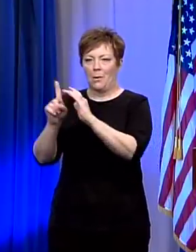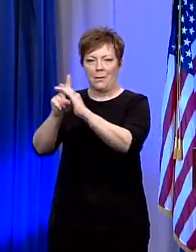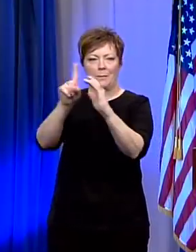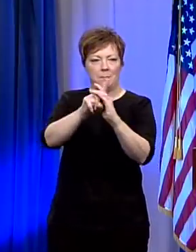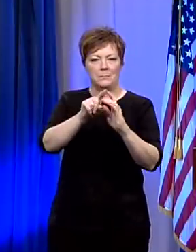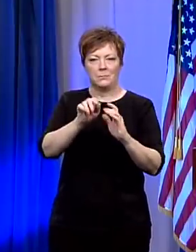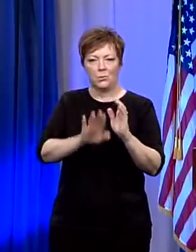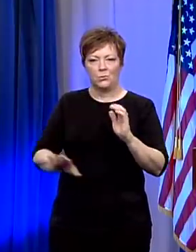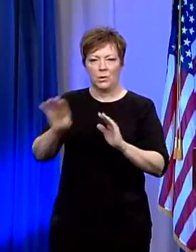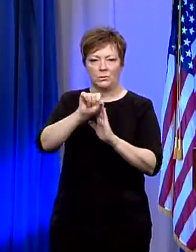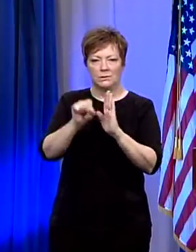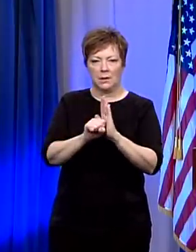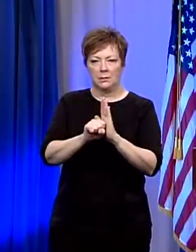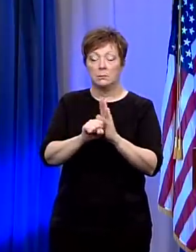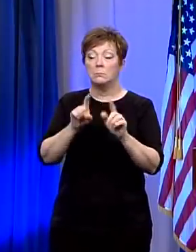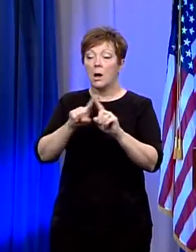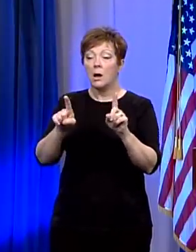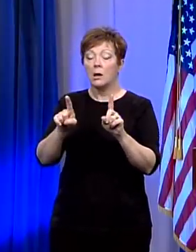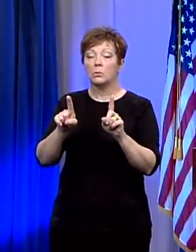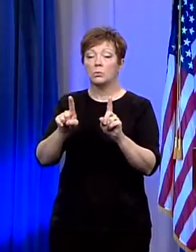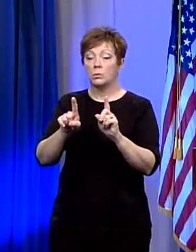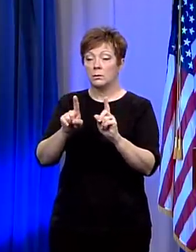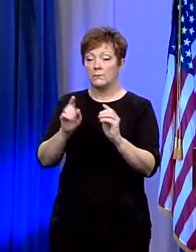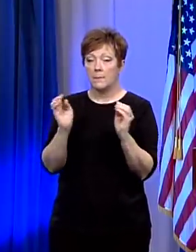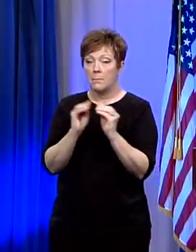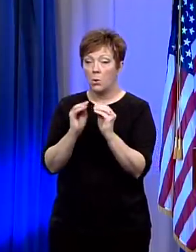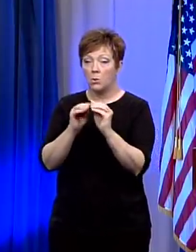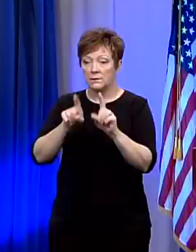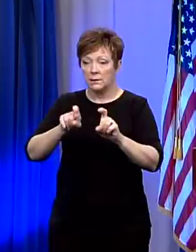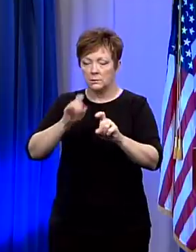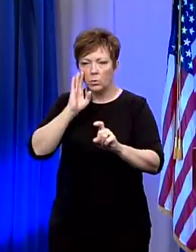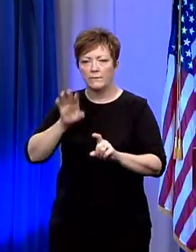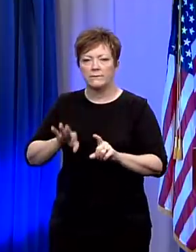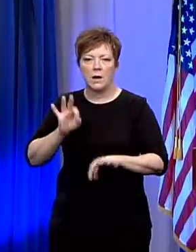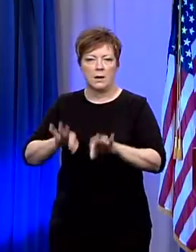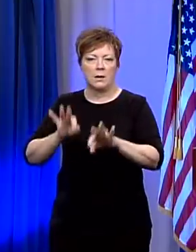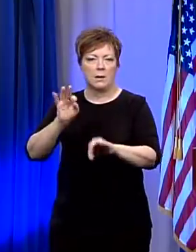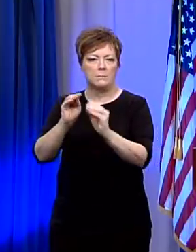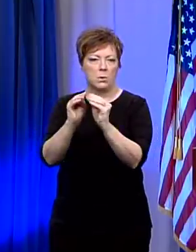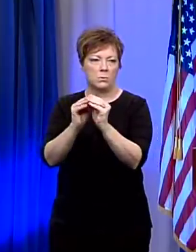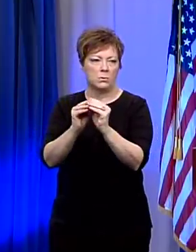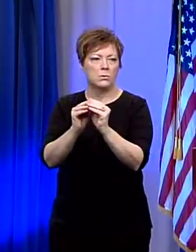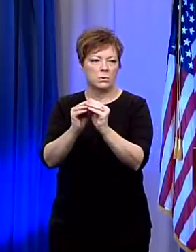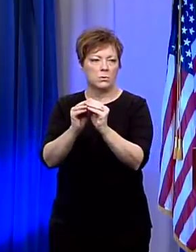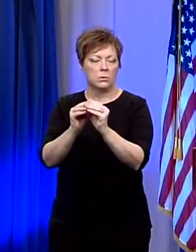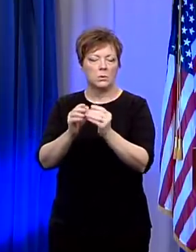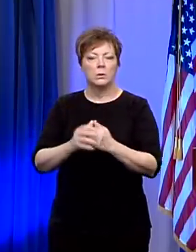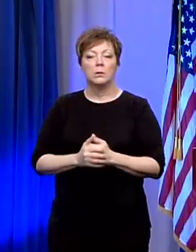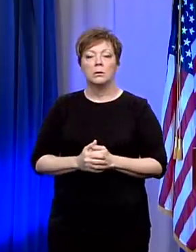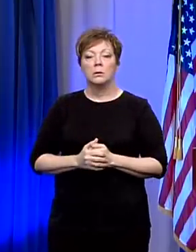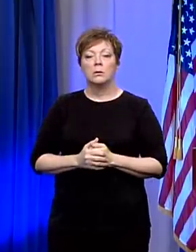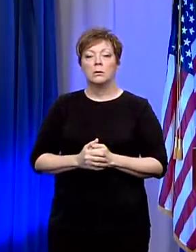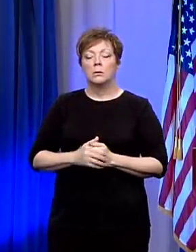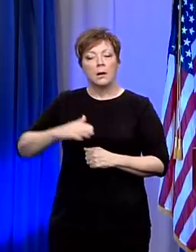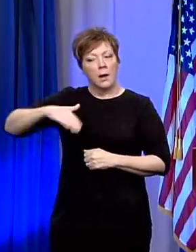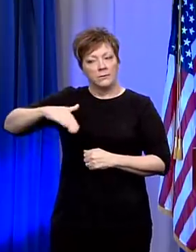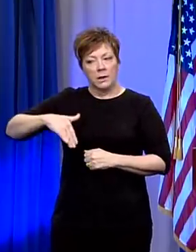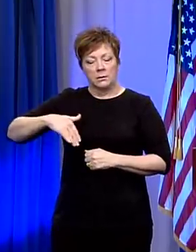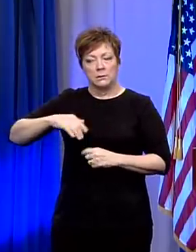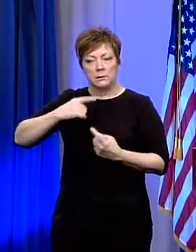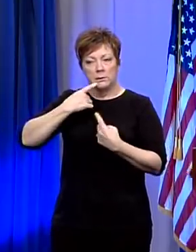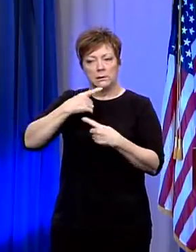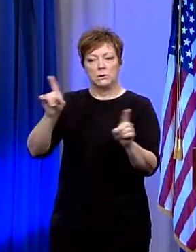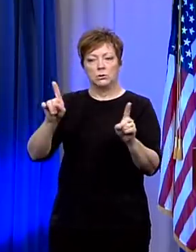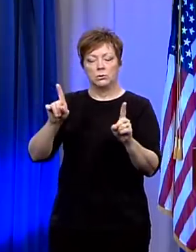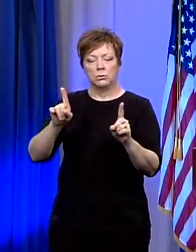As we roll out testing, I think we'll find additional cases. And so even though we have not issued official health